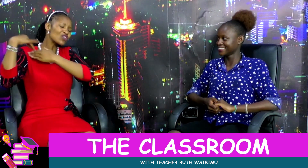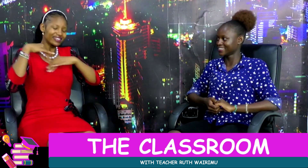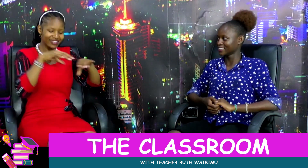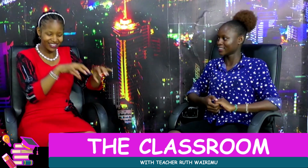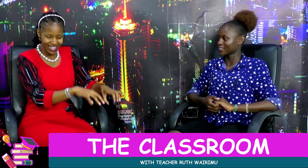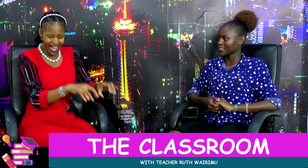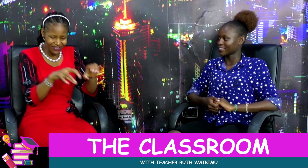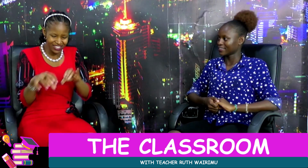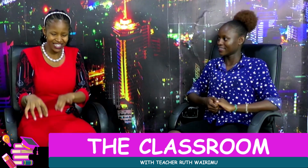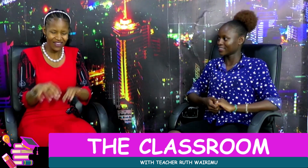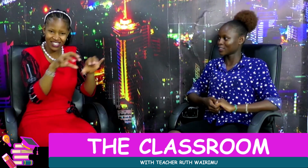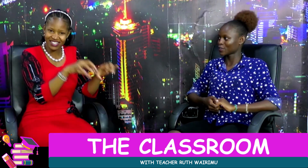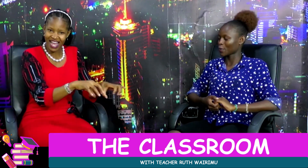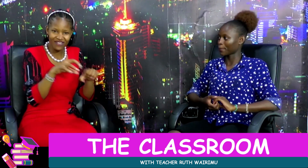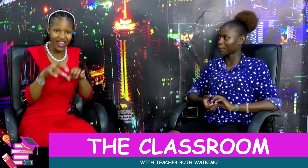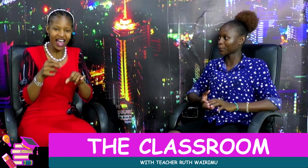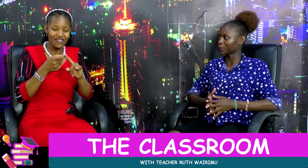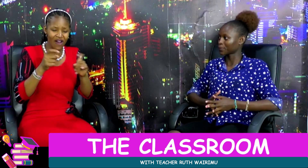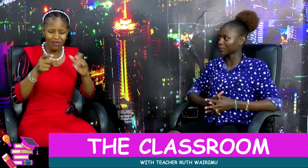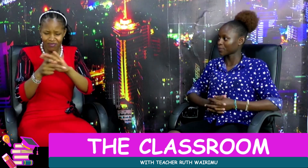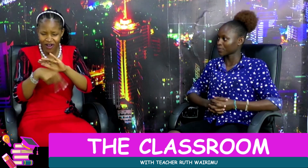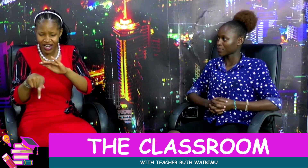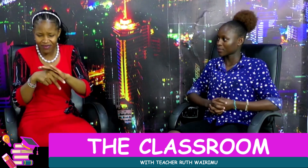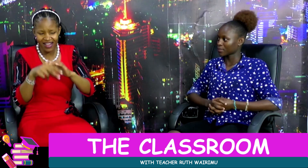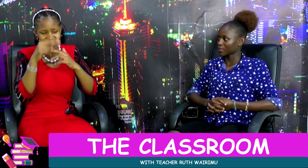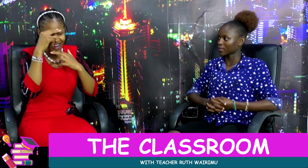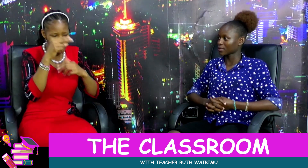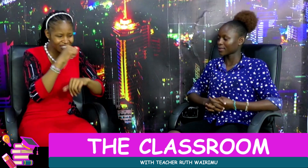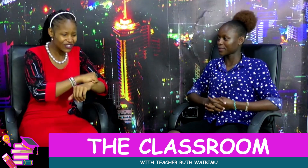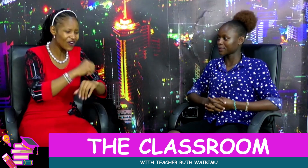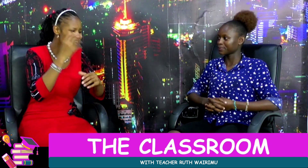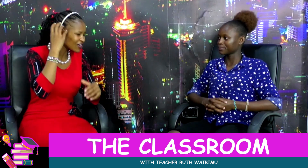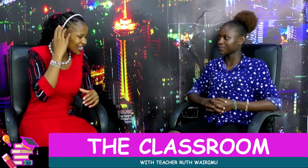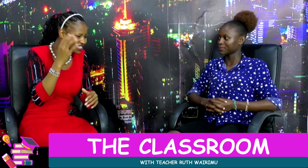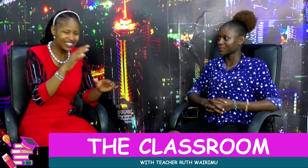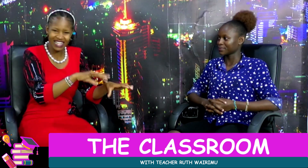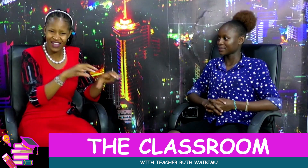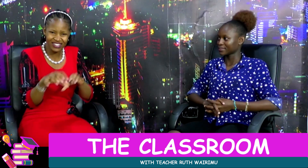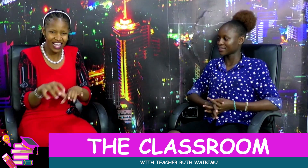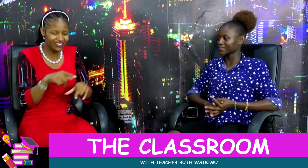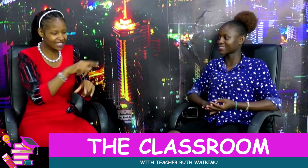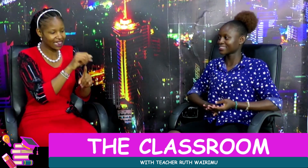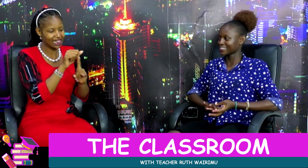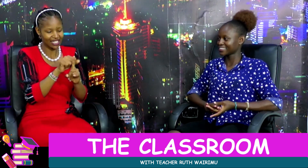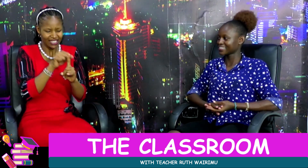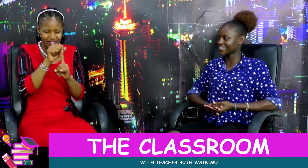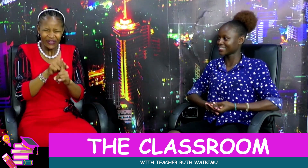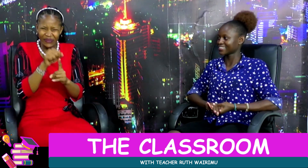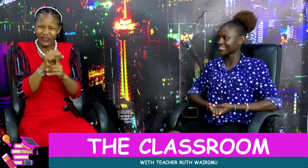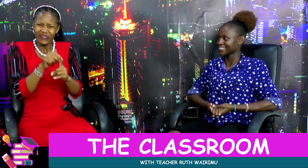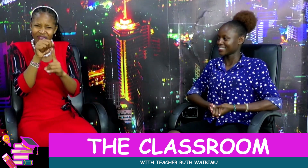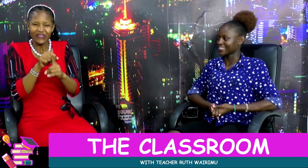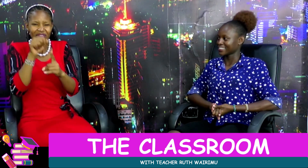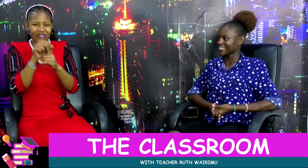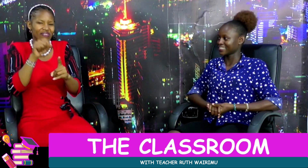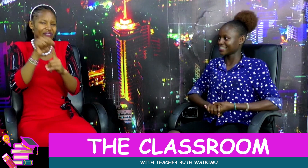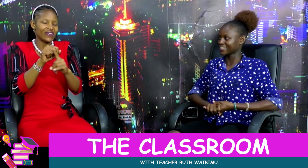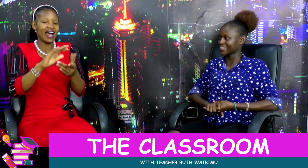listed a couple of things, the challenges she went through in primary school, in high school, in college. We have really talked about a lot